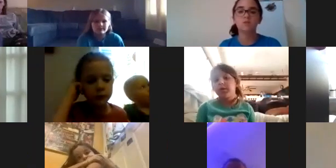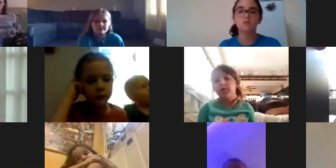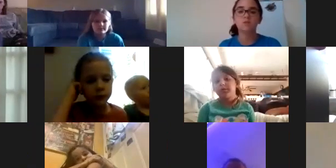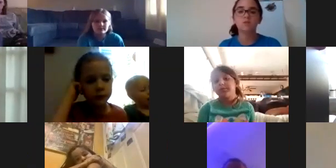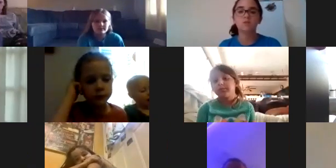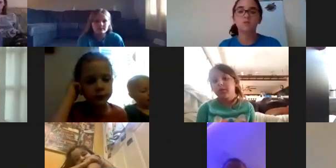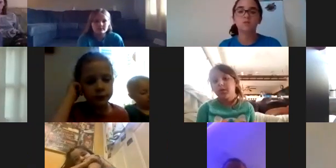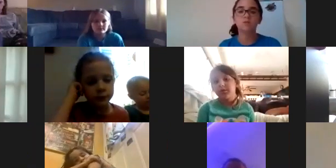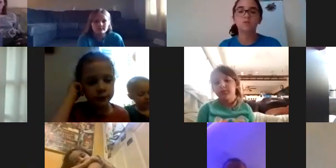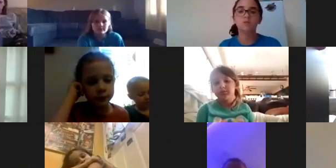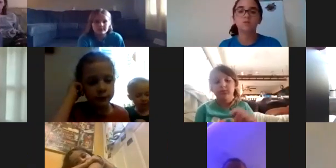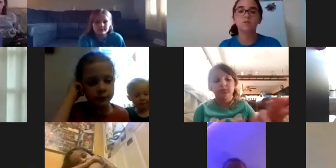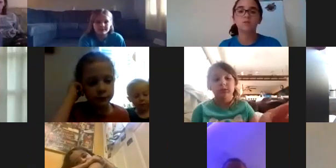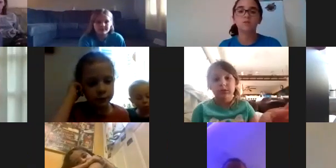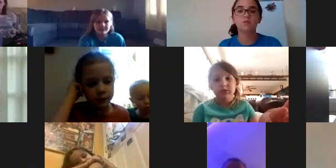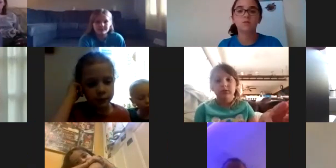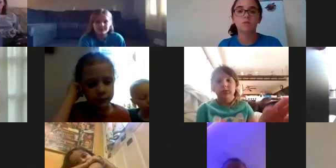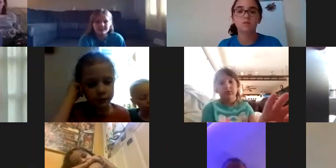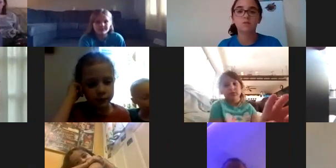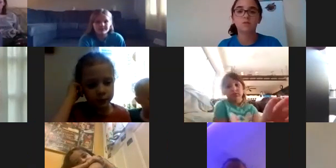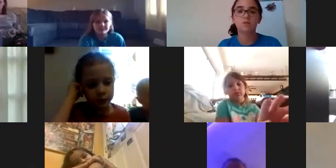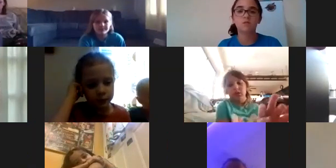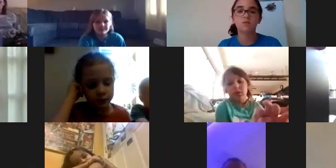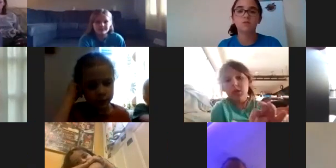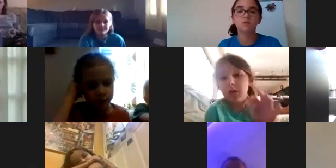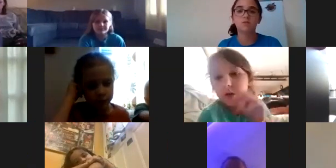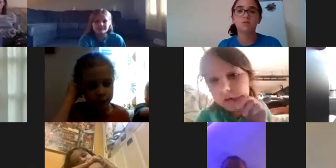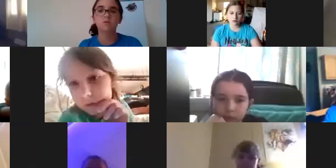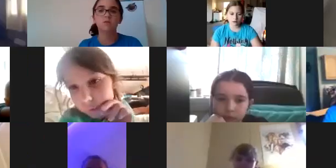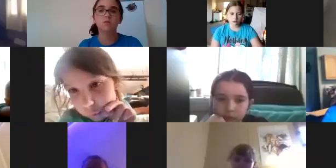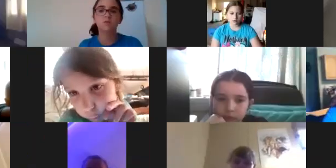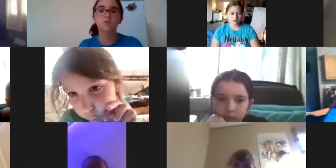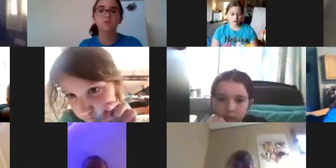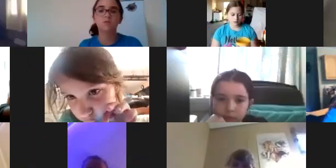in the Charleston area, Moore Dunbar, West Virginia, which isn't too far from our capital.